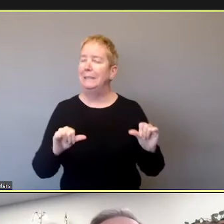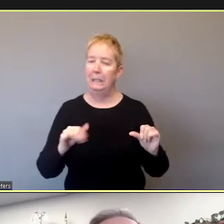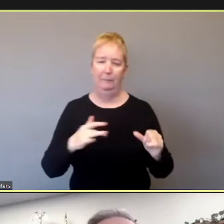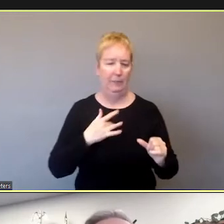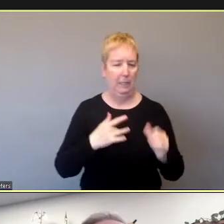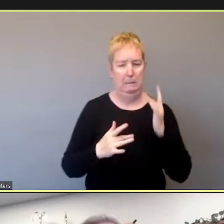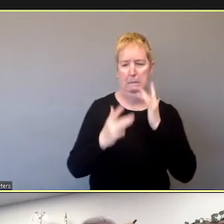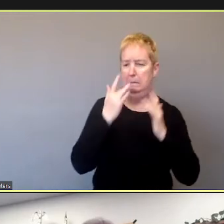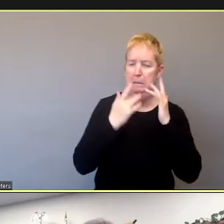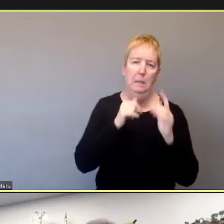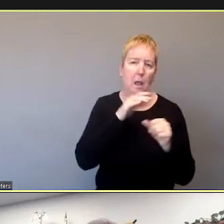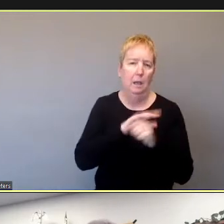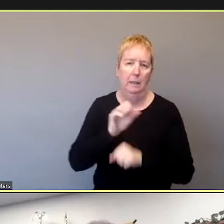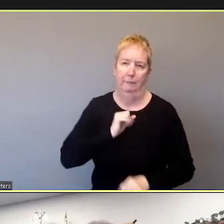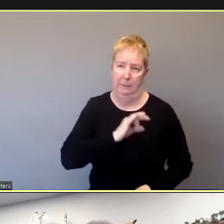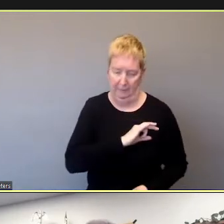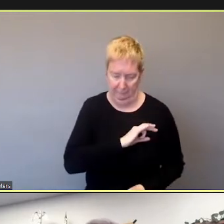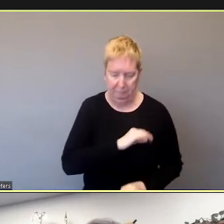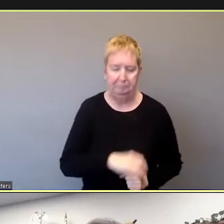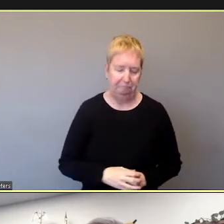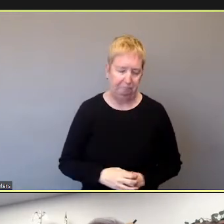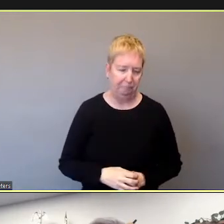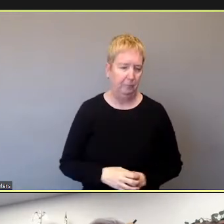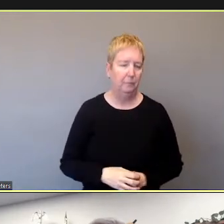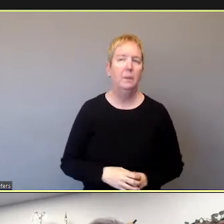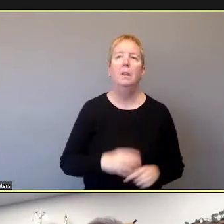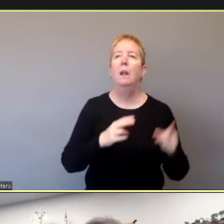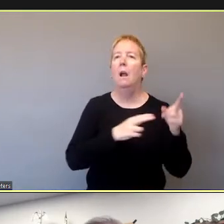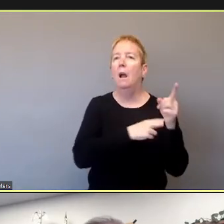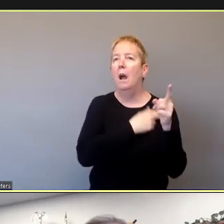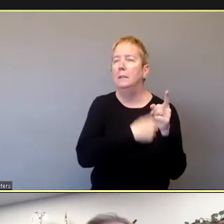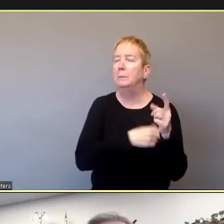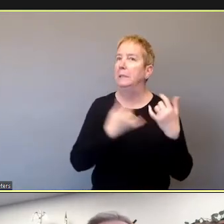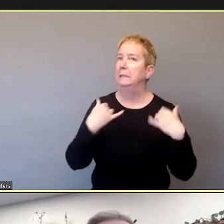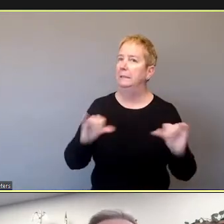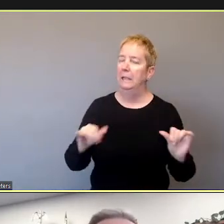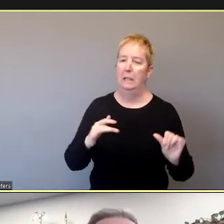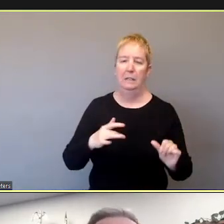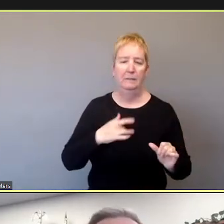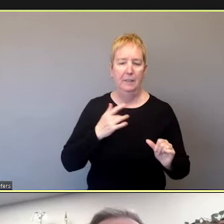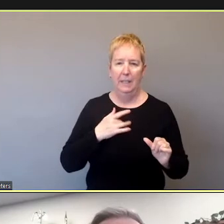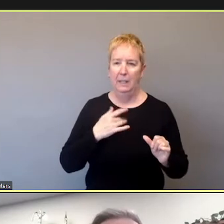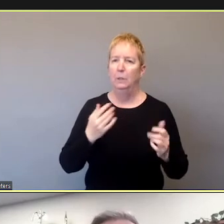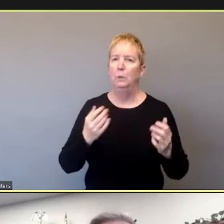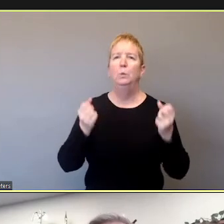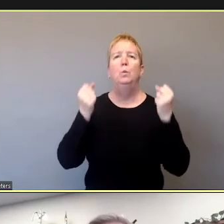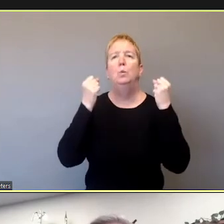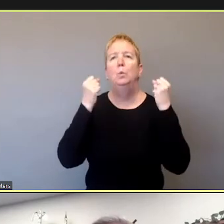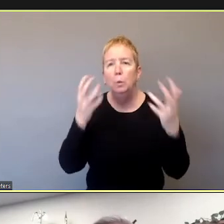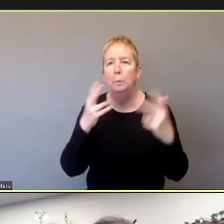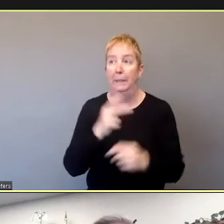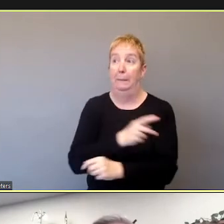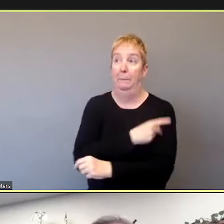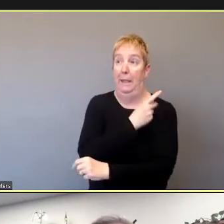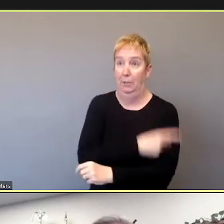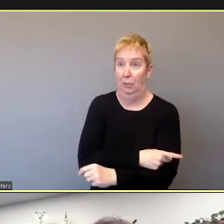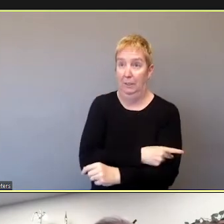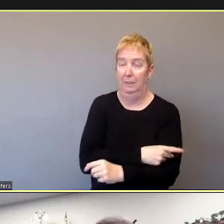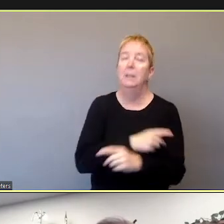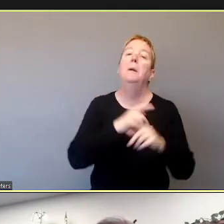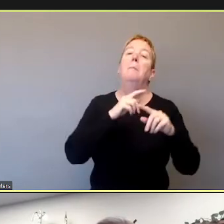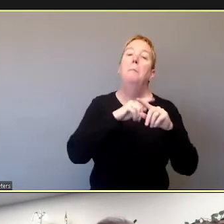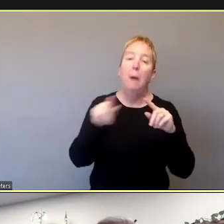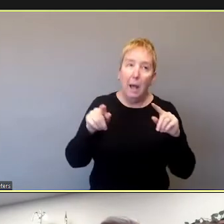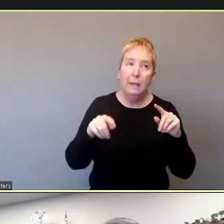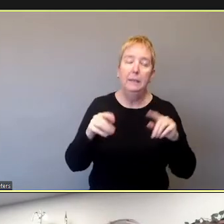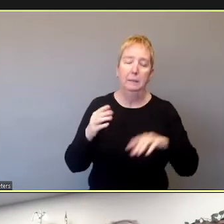and also struggling with being over capacity still, but we're out of the worst